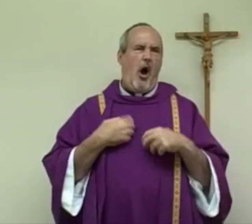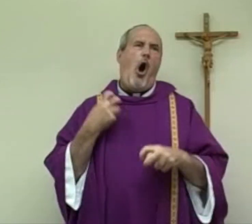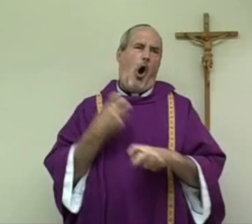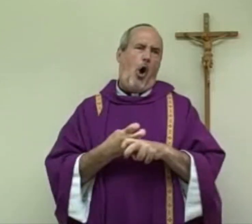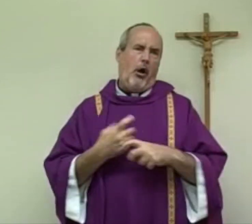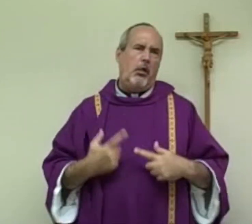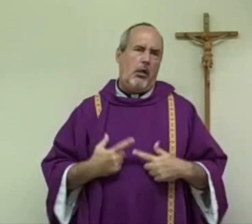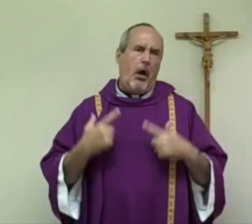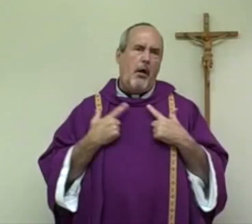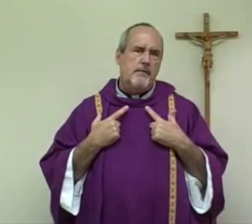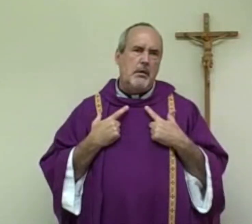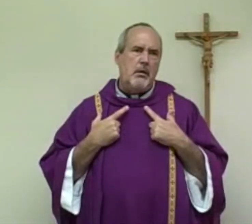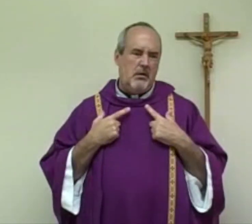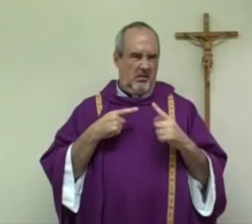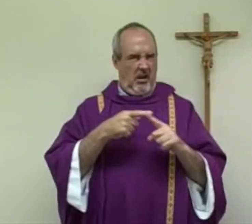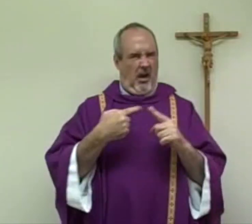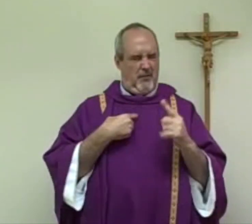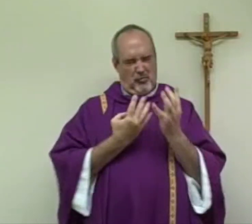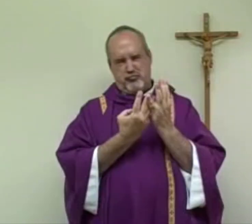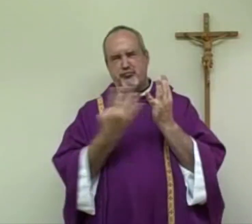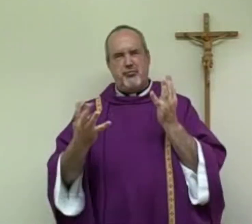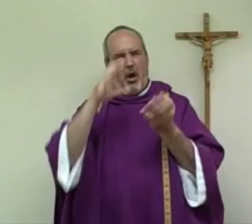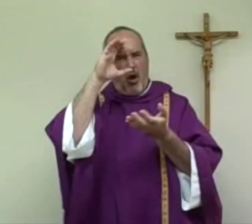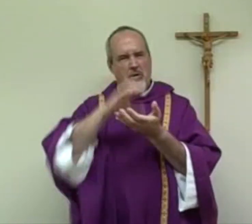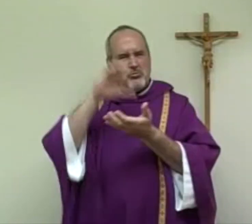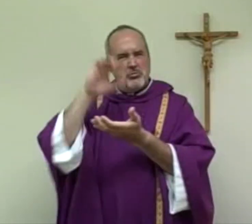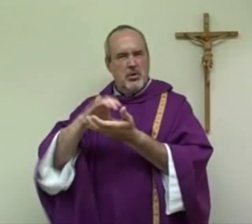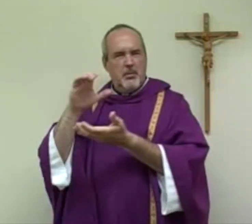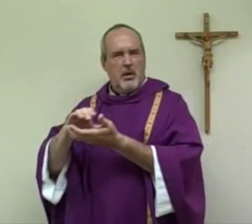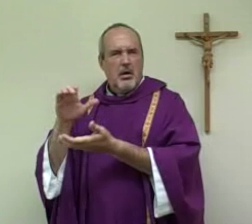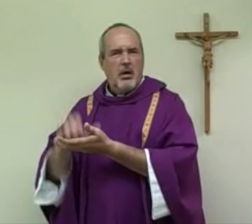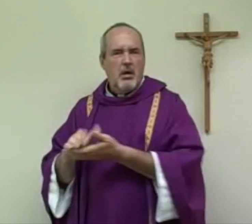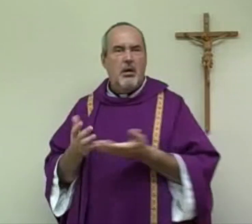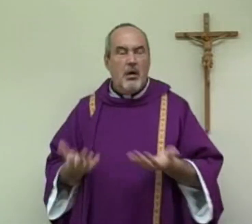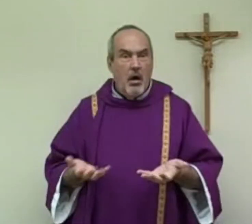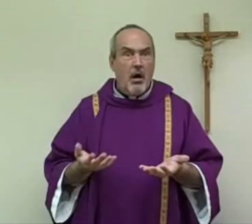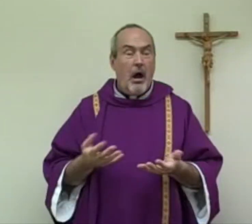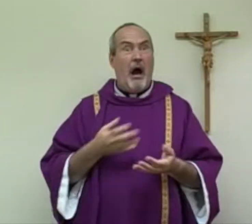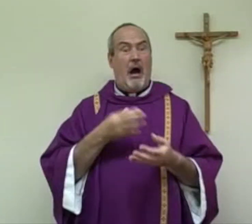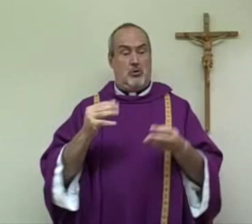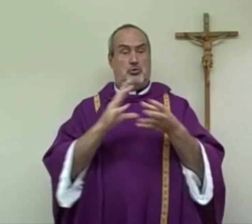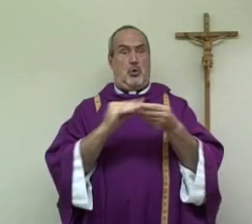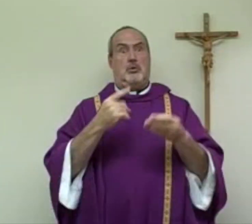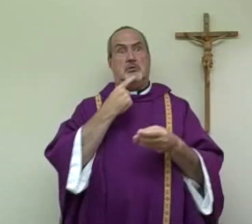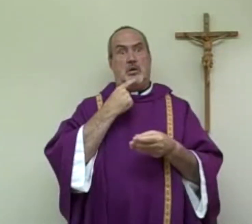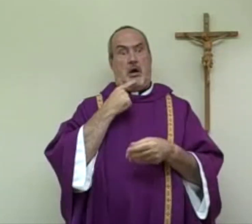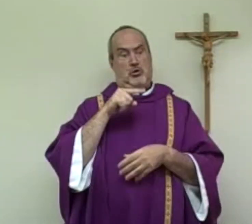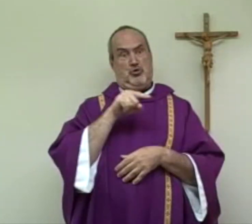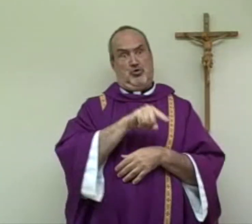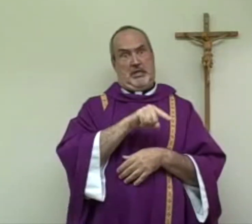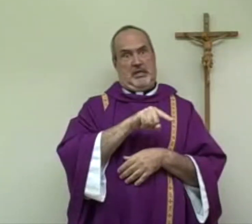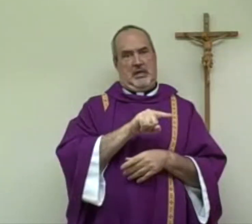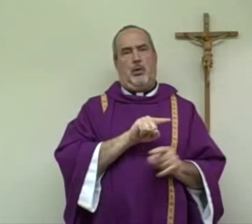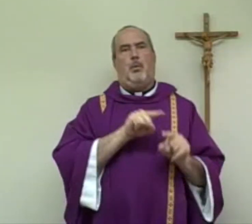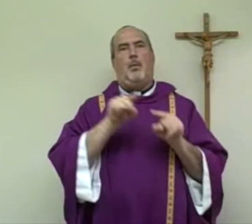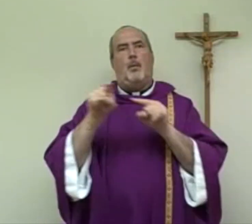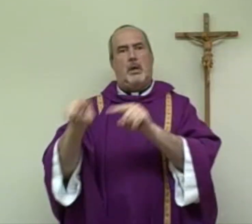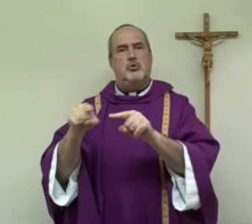happened is this woman had had a very difficult life. She had been through many a husband. And the